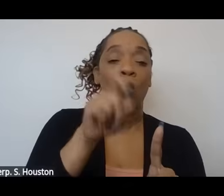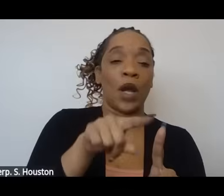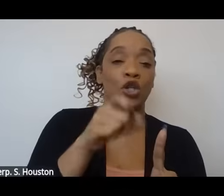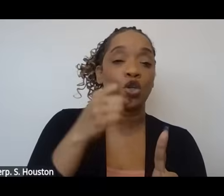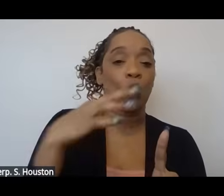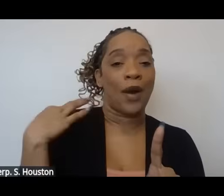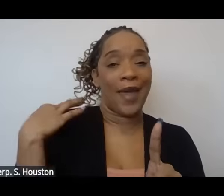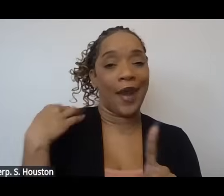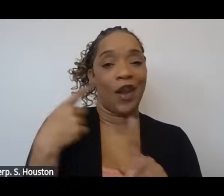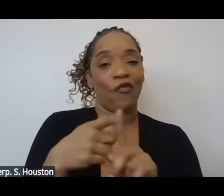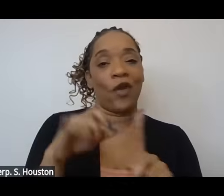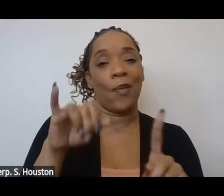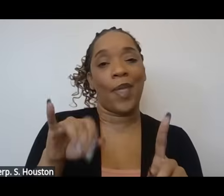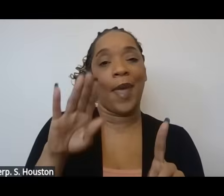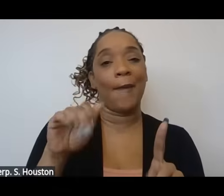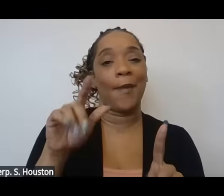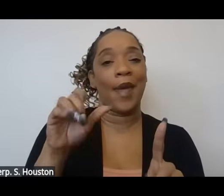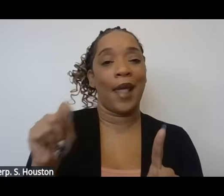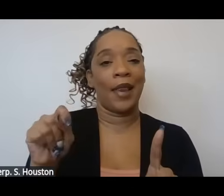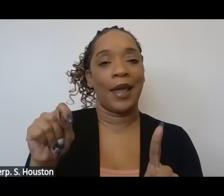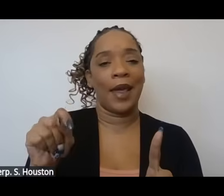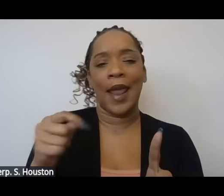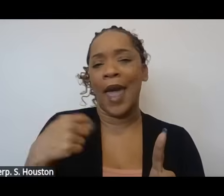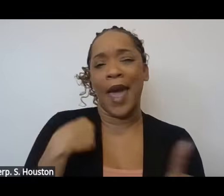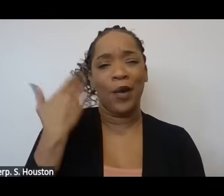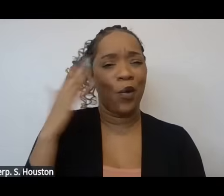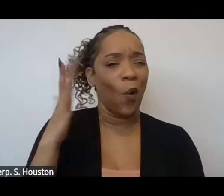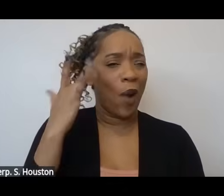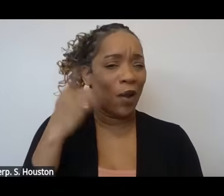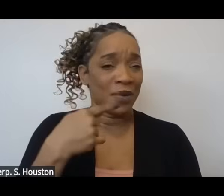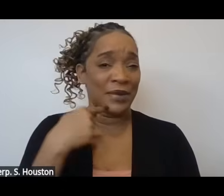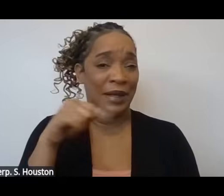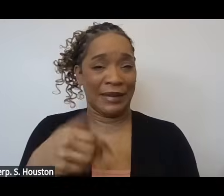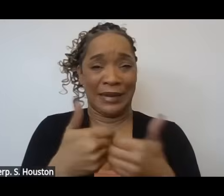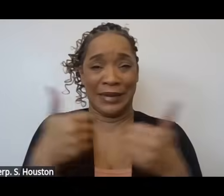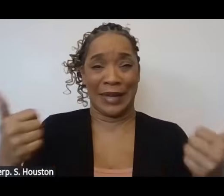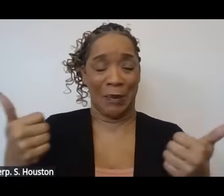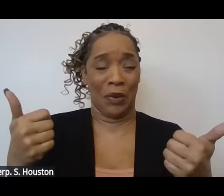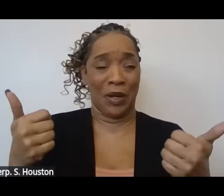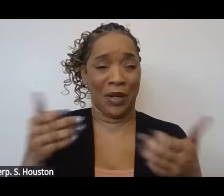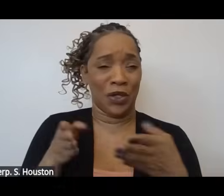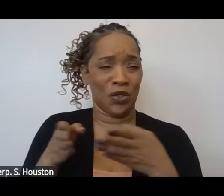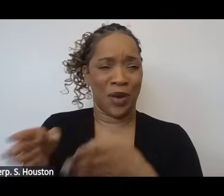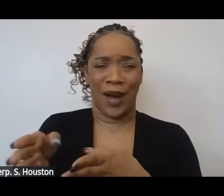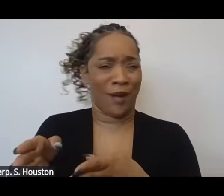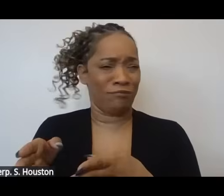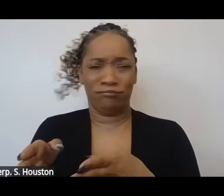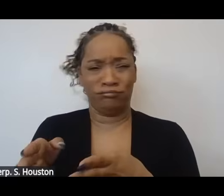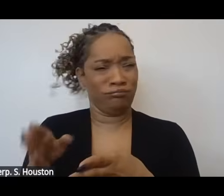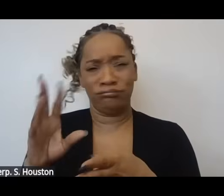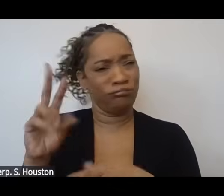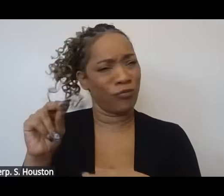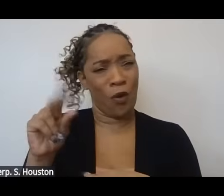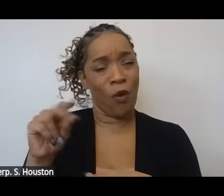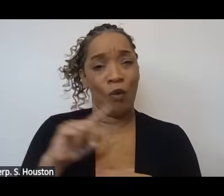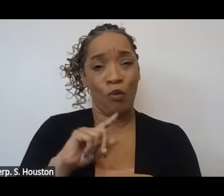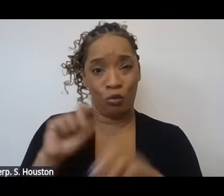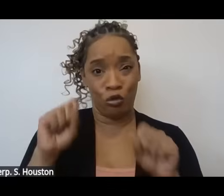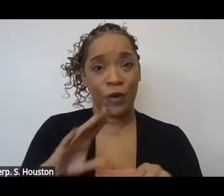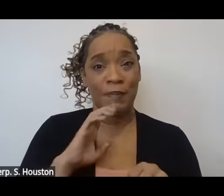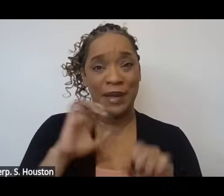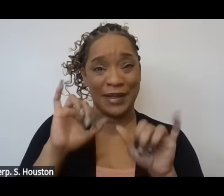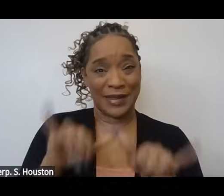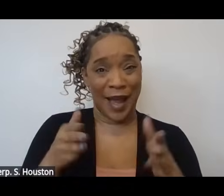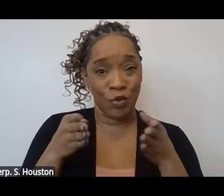how you can neatly say, well, this is a separate track, because it really isn't. It potentially could be the same track or the same